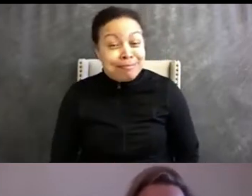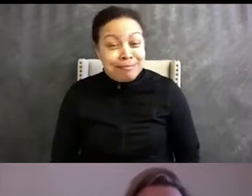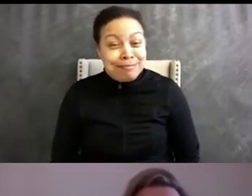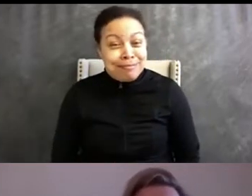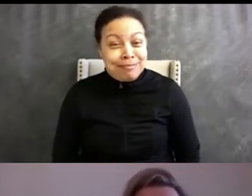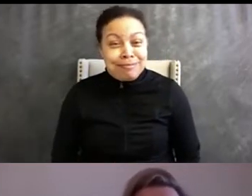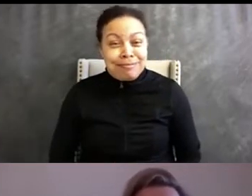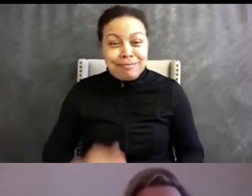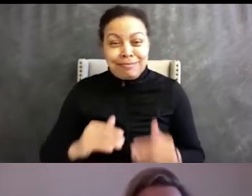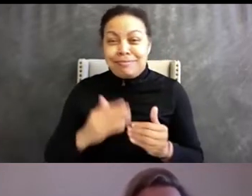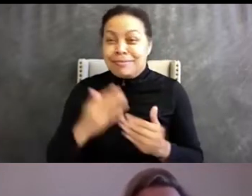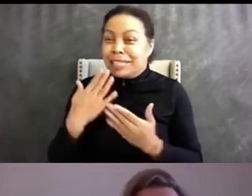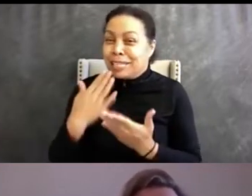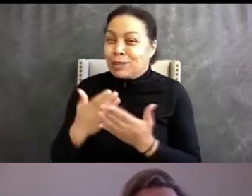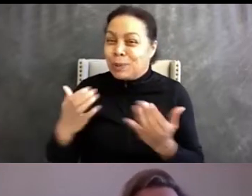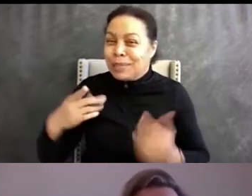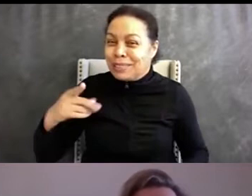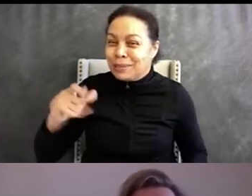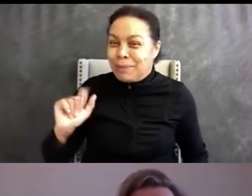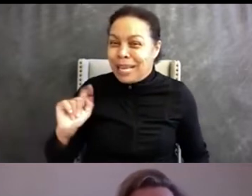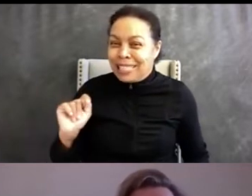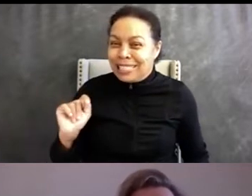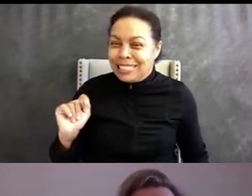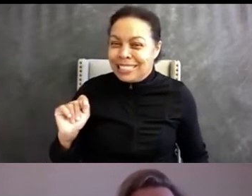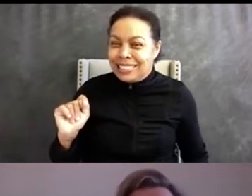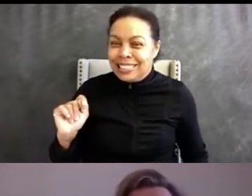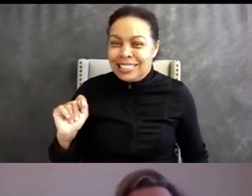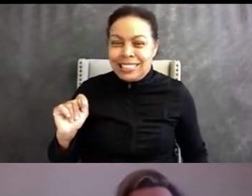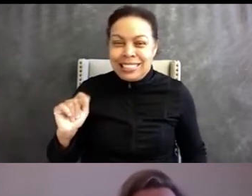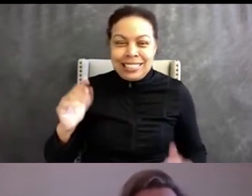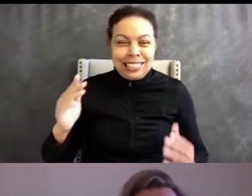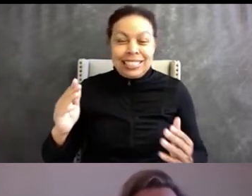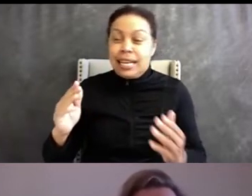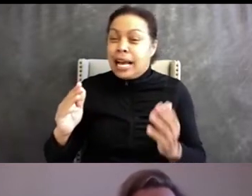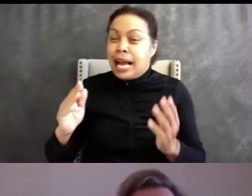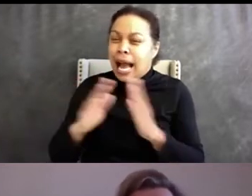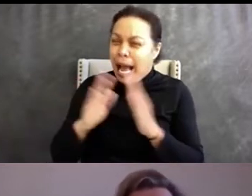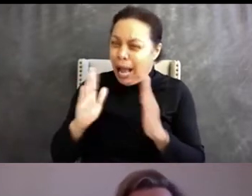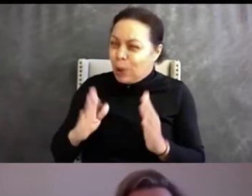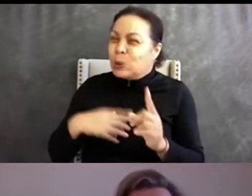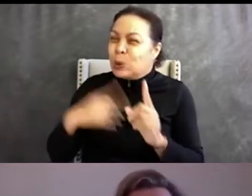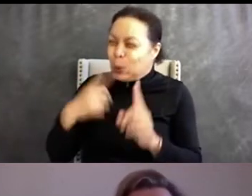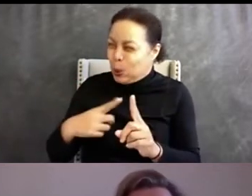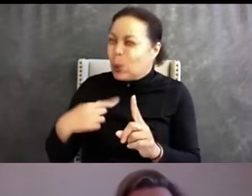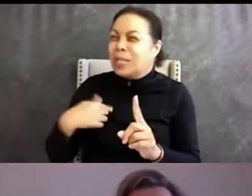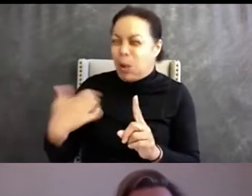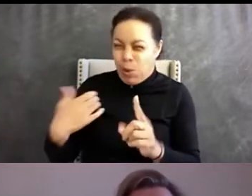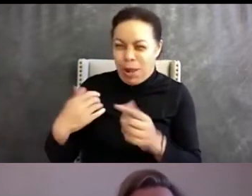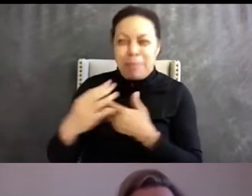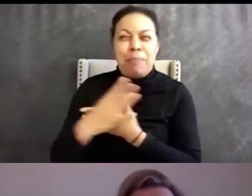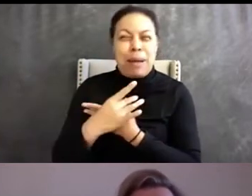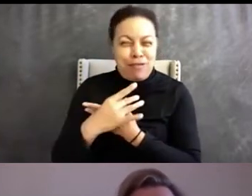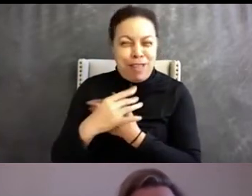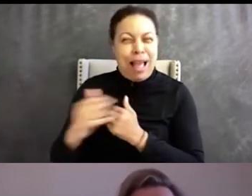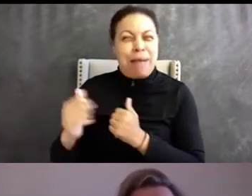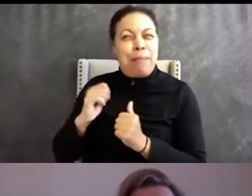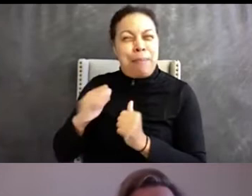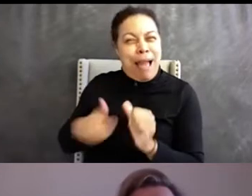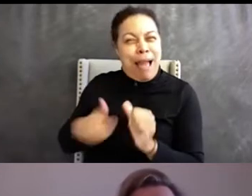Thank you so much, Pat. House goals. Butterflies in the backyard, I love it.